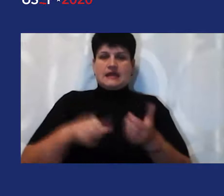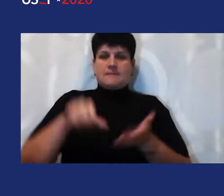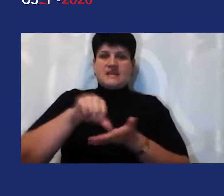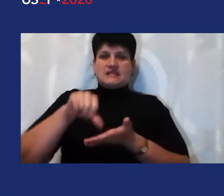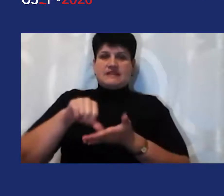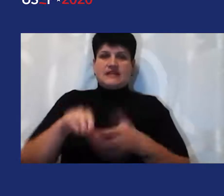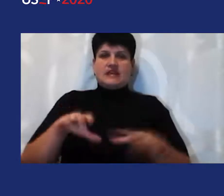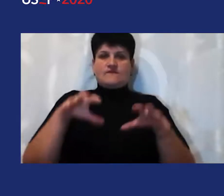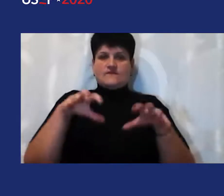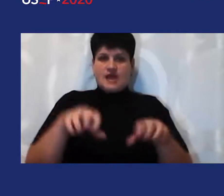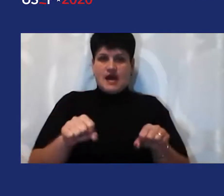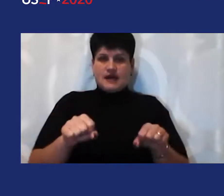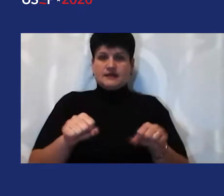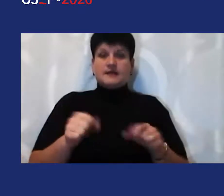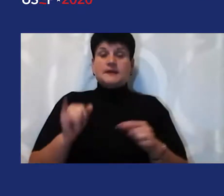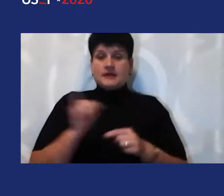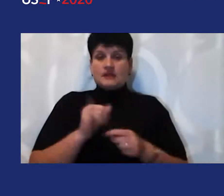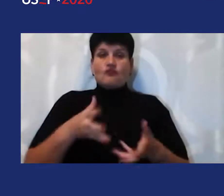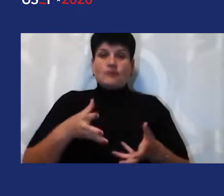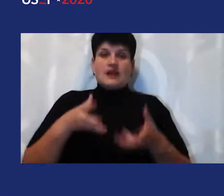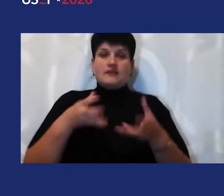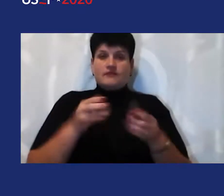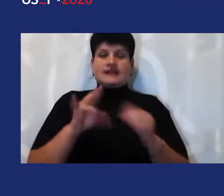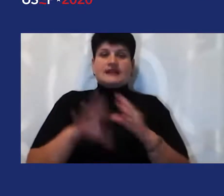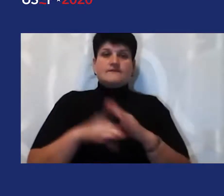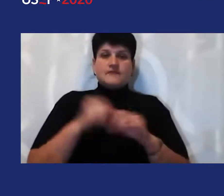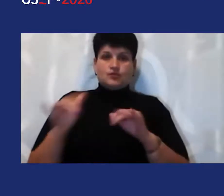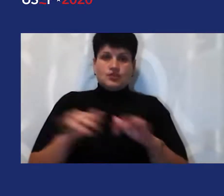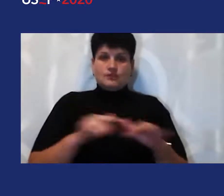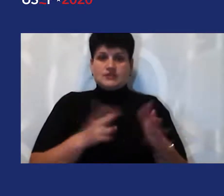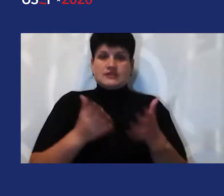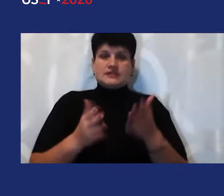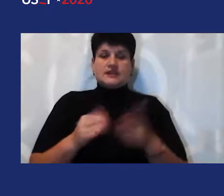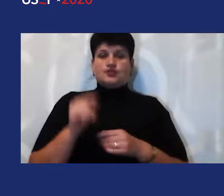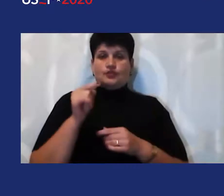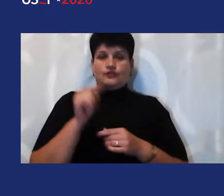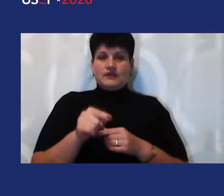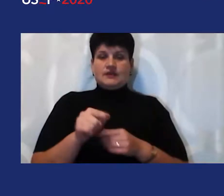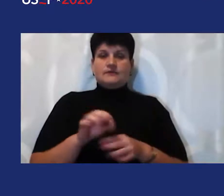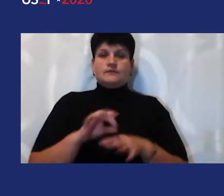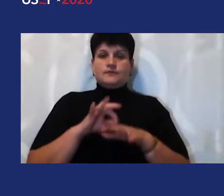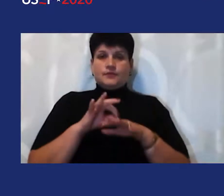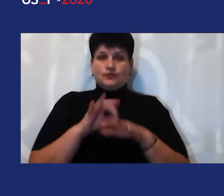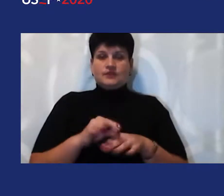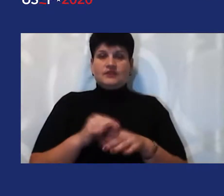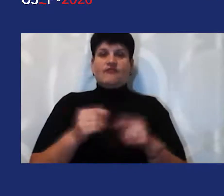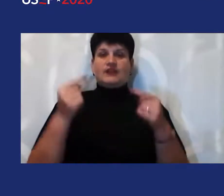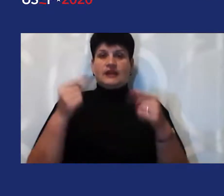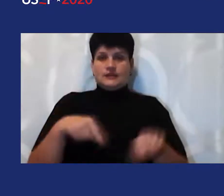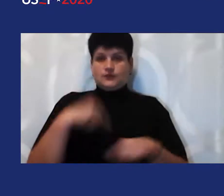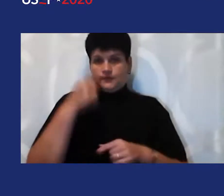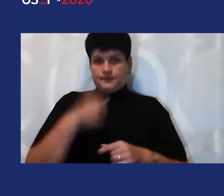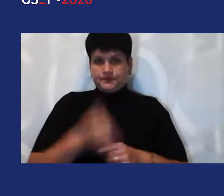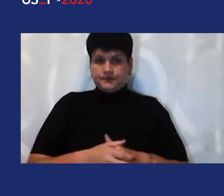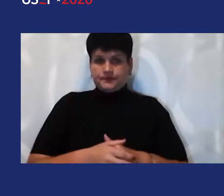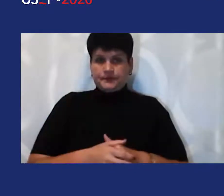negatively impacts ratings of the incumbent officials, especially when such a